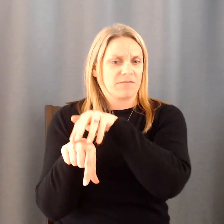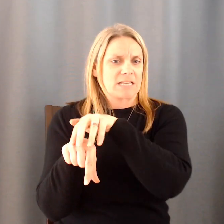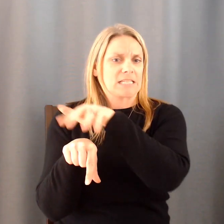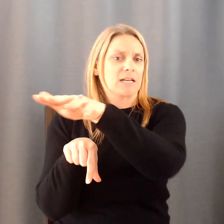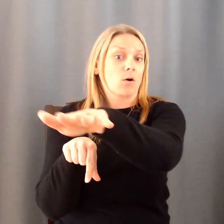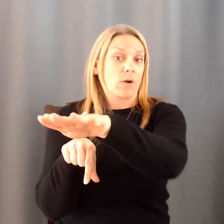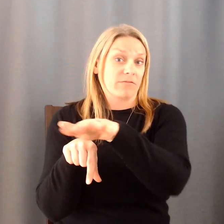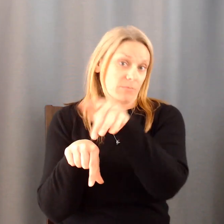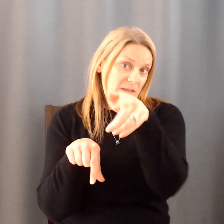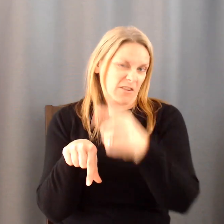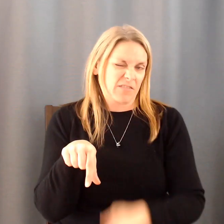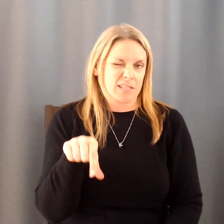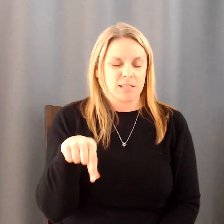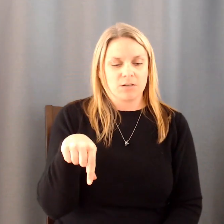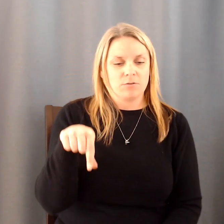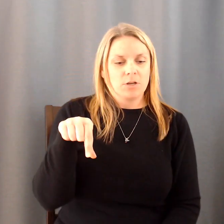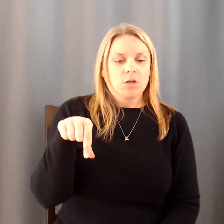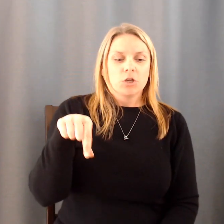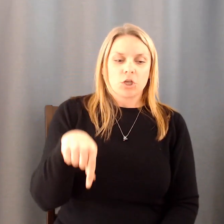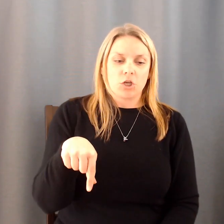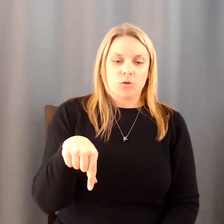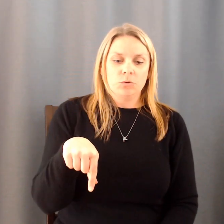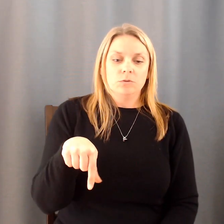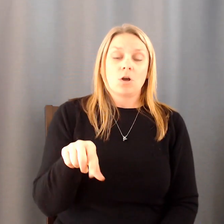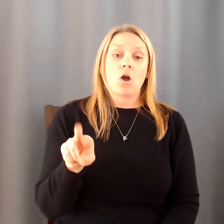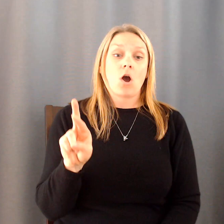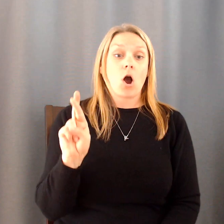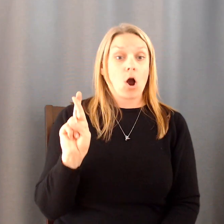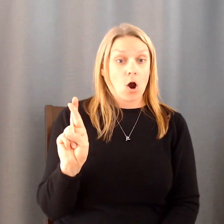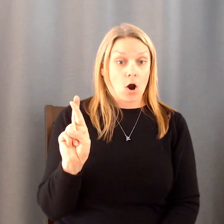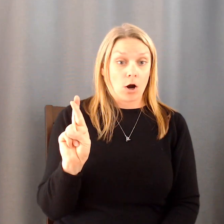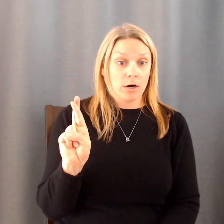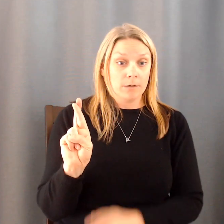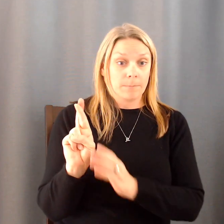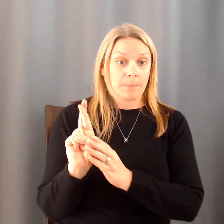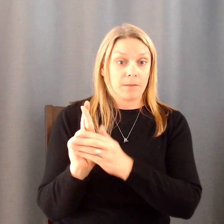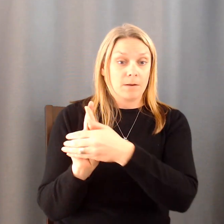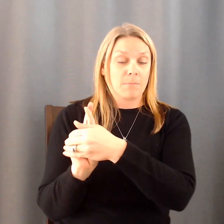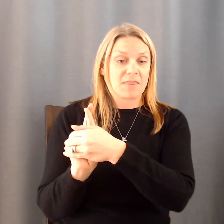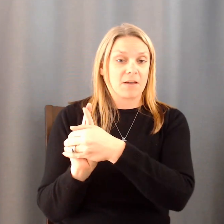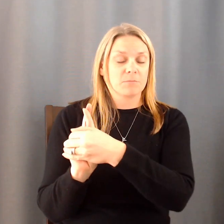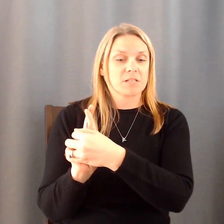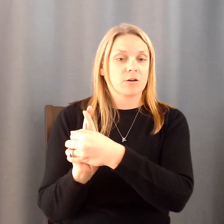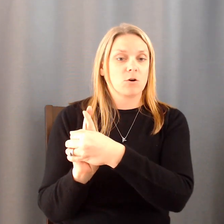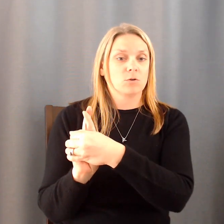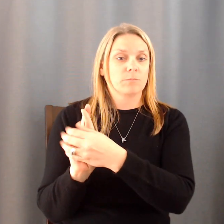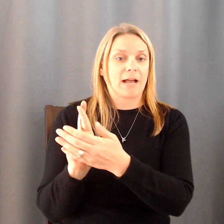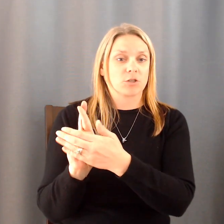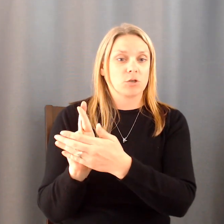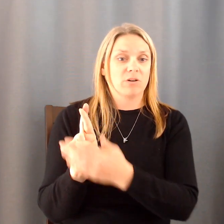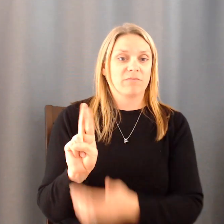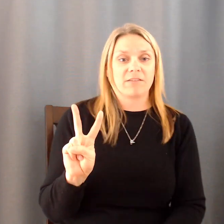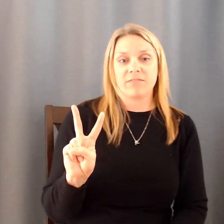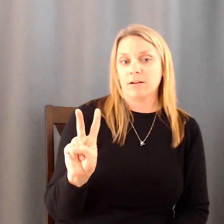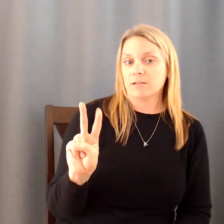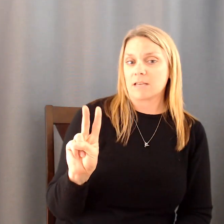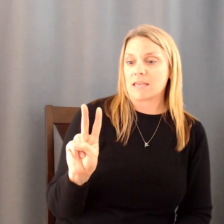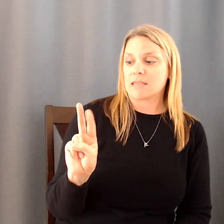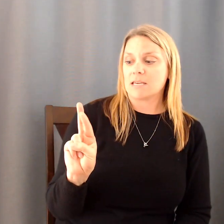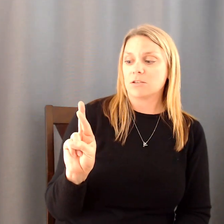facing away from me. They're facing you. Q, R. My thumb is going to hold back two of my fingers, and these two